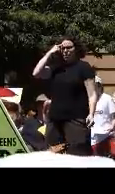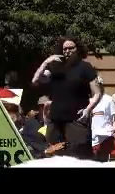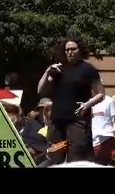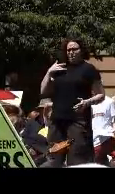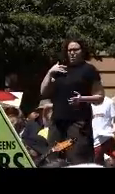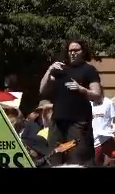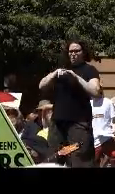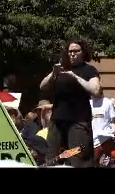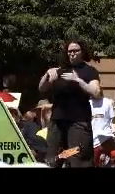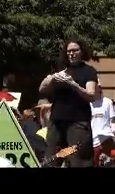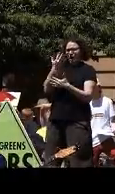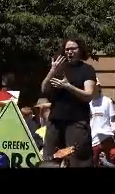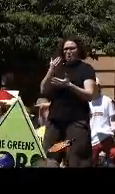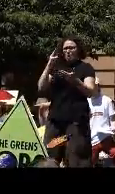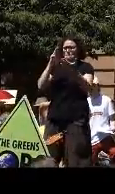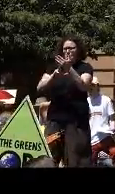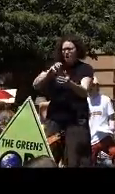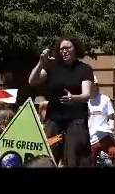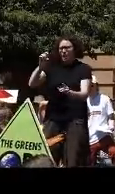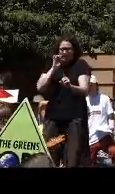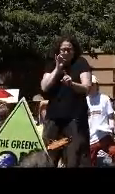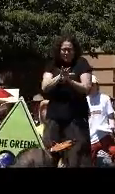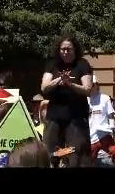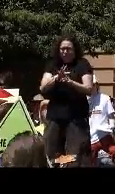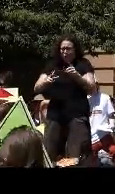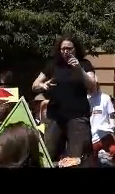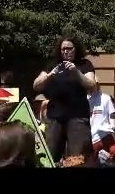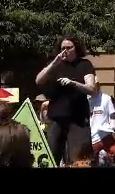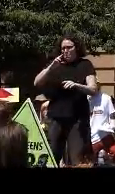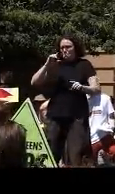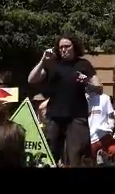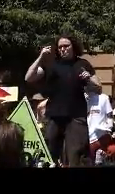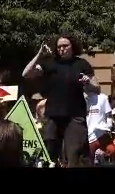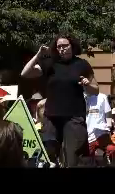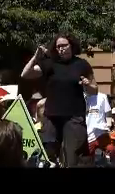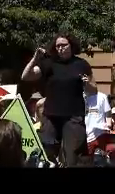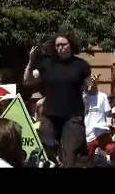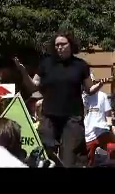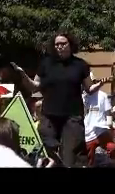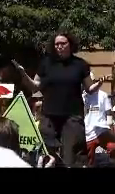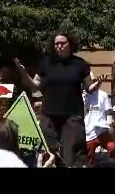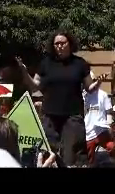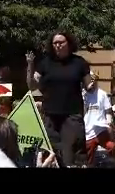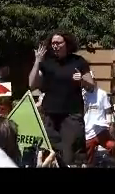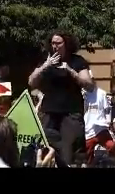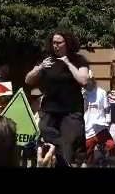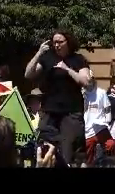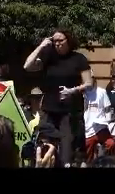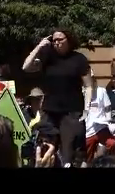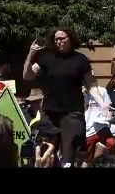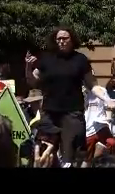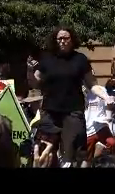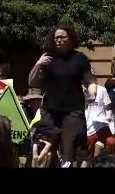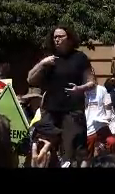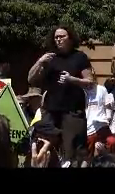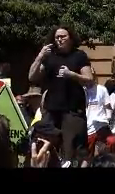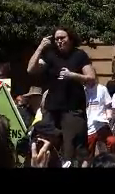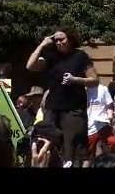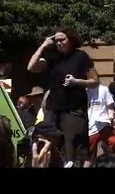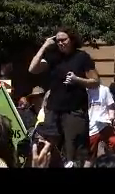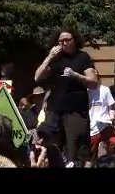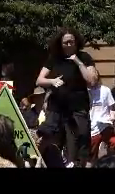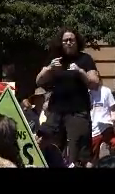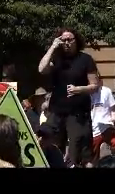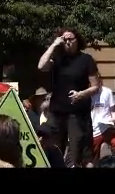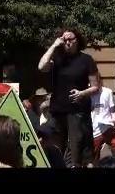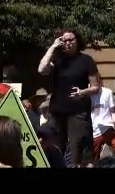when Medicare is under threat. Never. And I never thought that we'd see